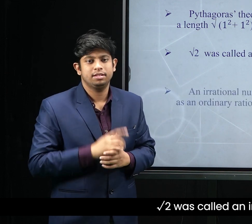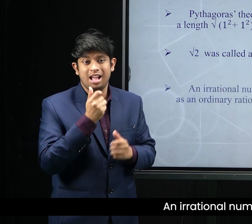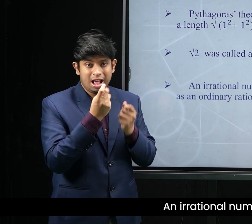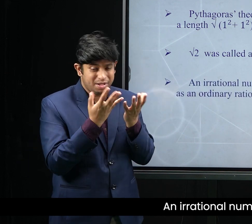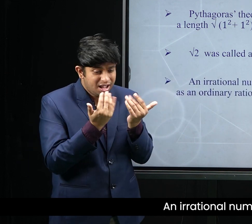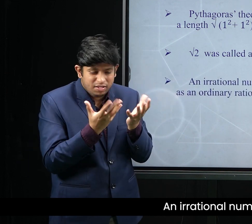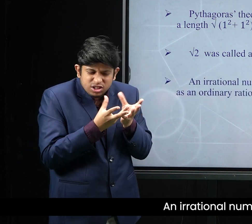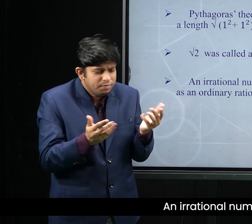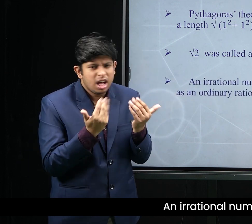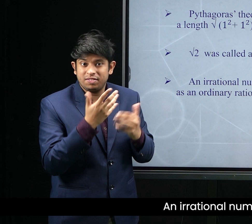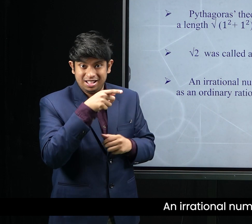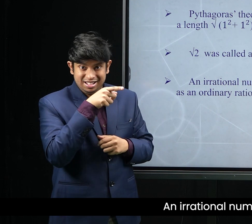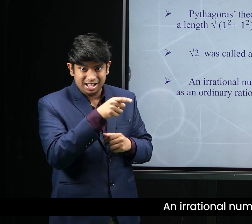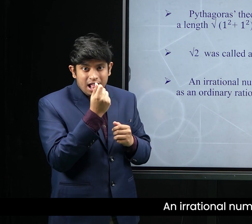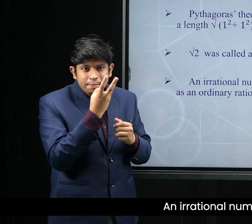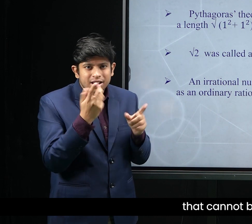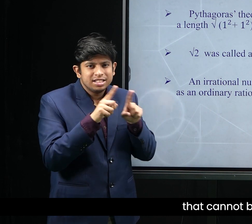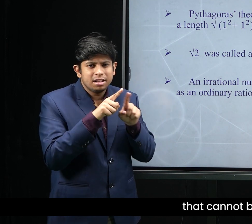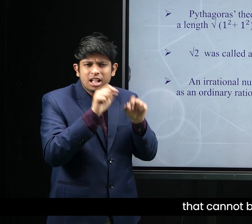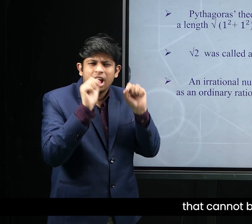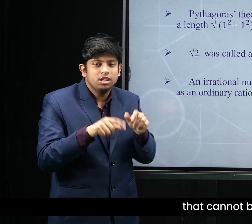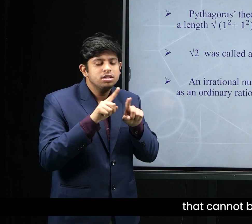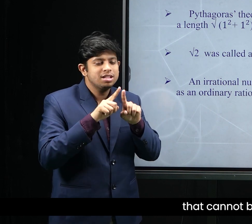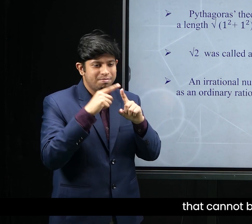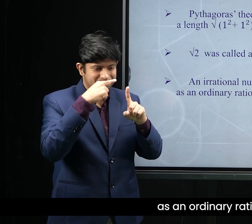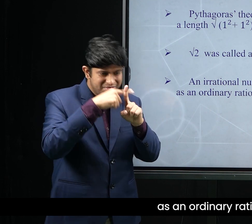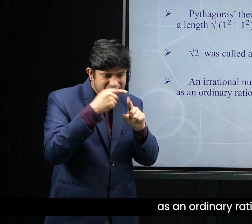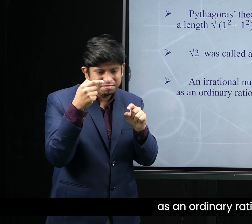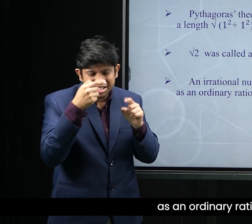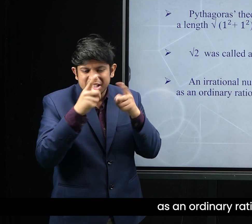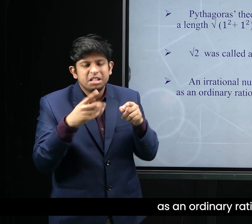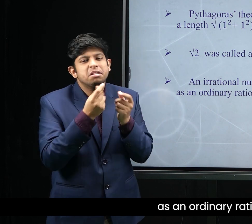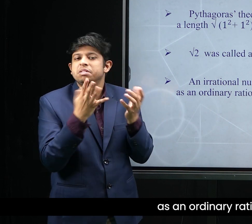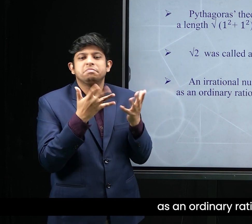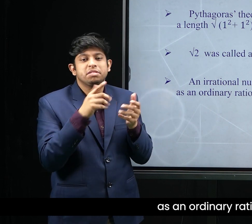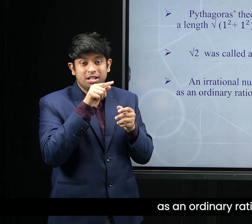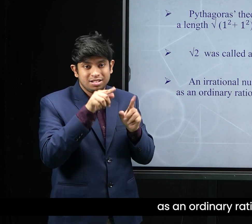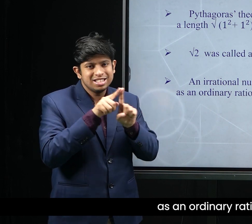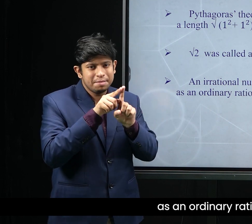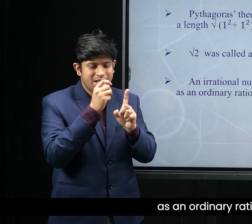An irrational number is a number that cannot be expressed as an ordinary ratio of two integers.